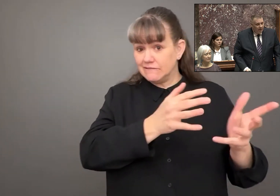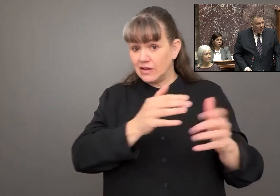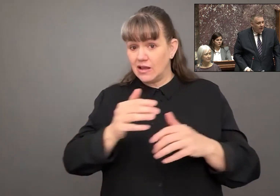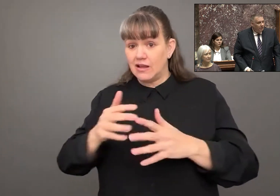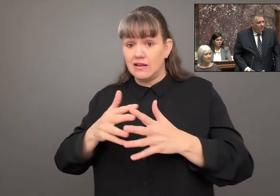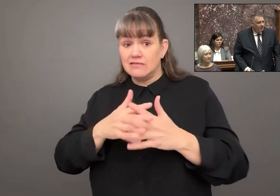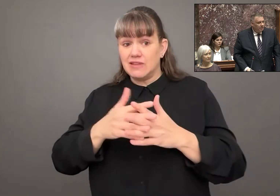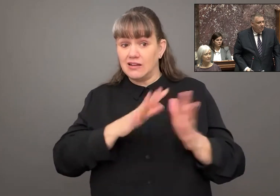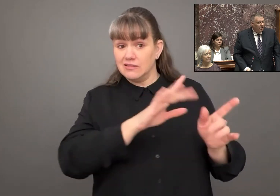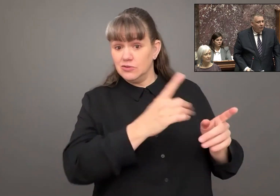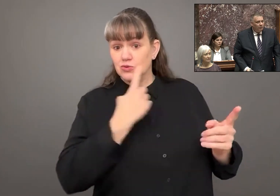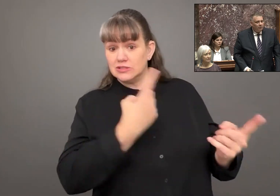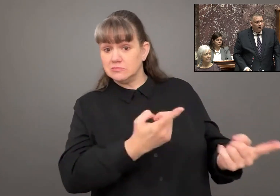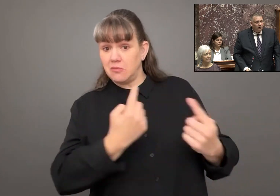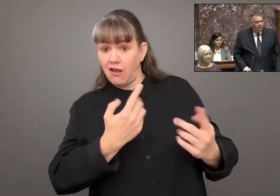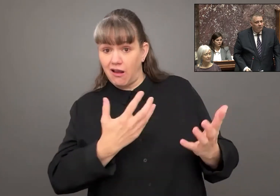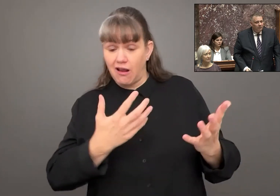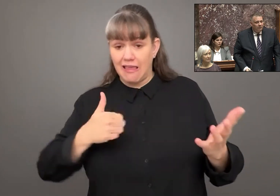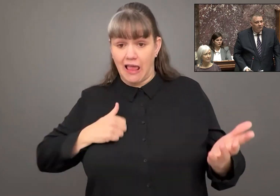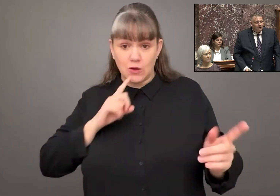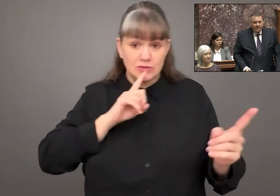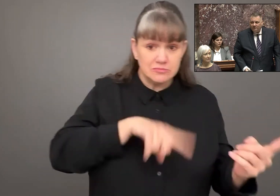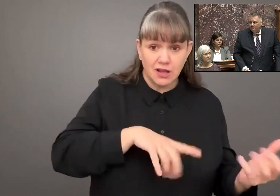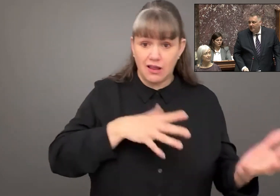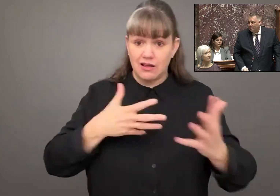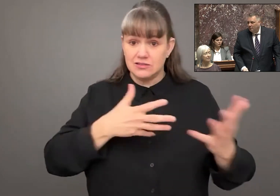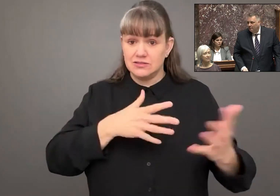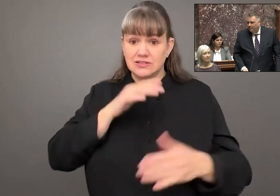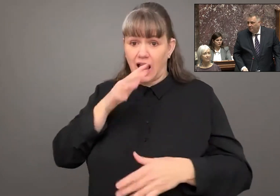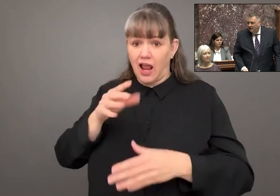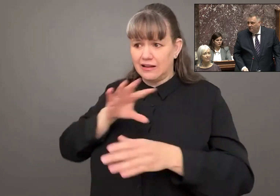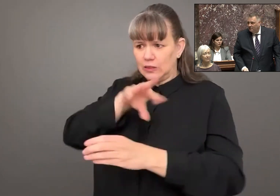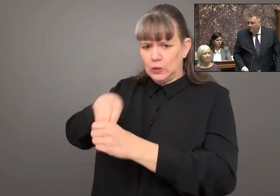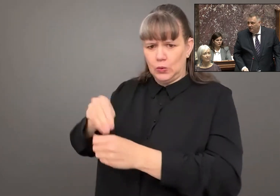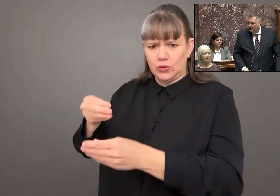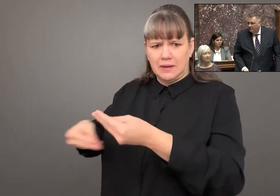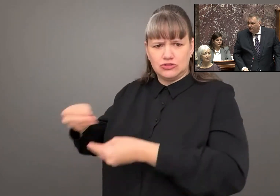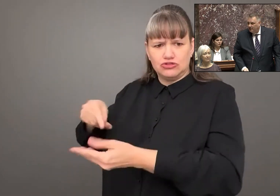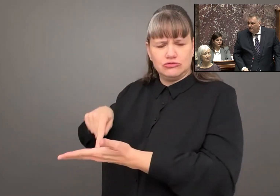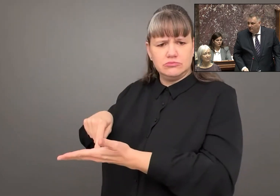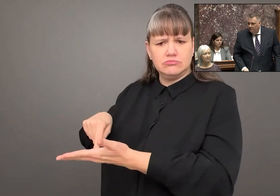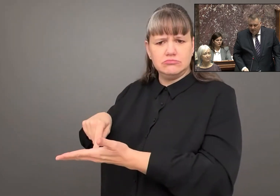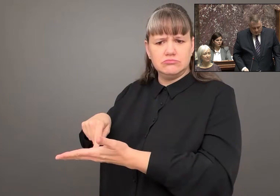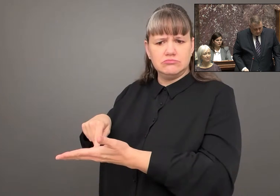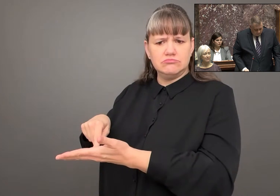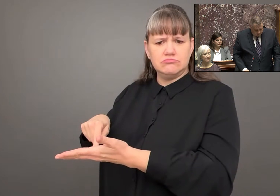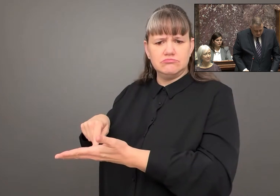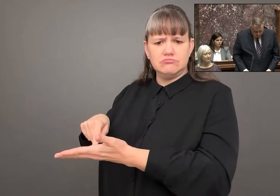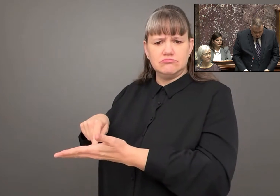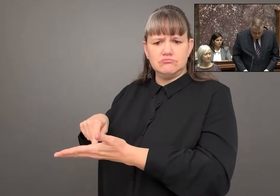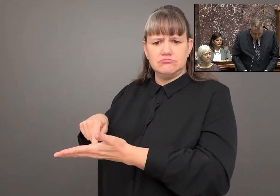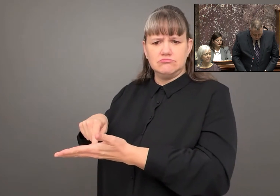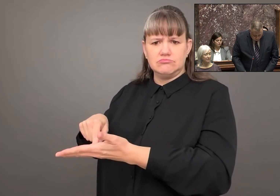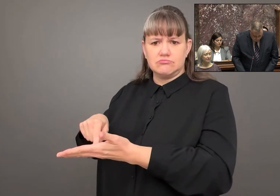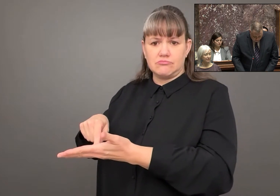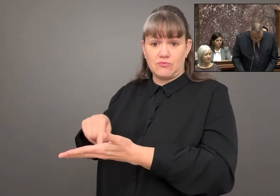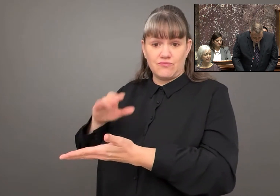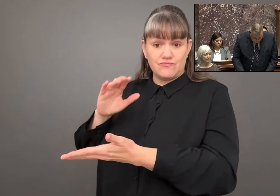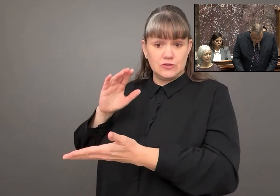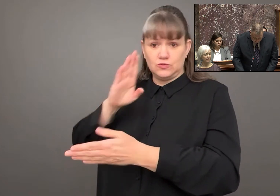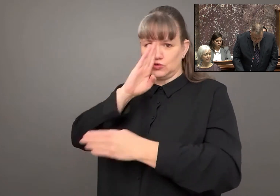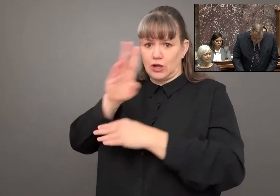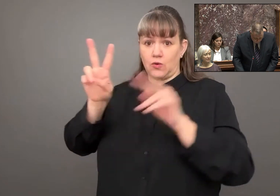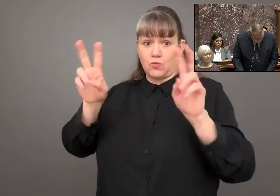2025 economic outlook. That's a direct quote from page 3 of this Finance Minister's budget, Mr.